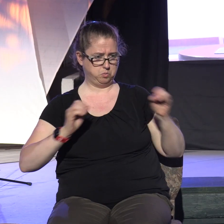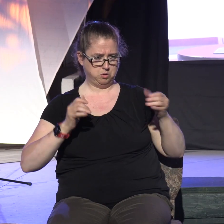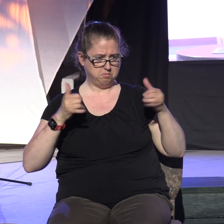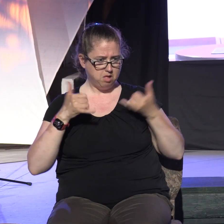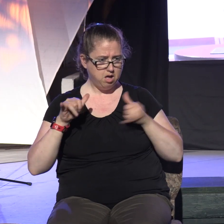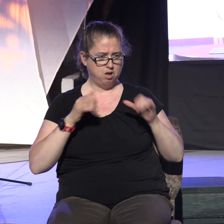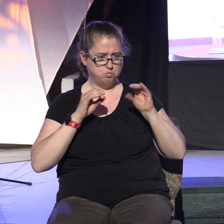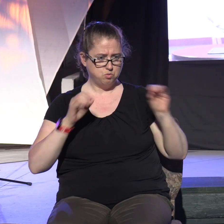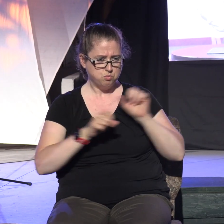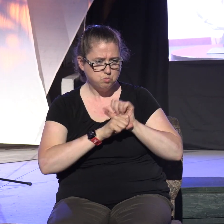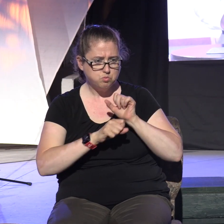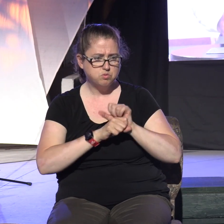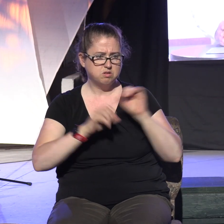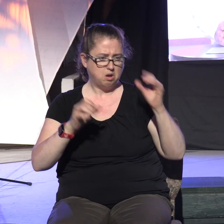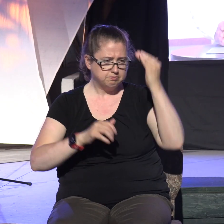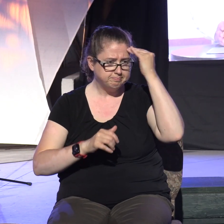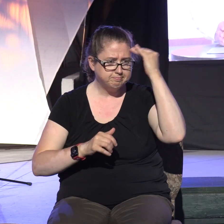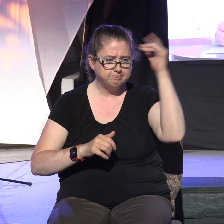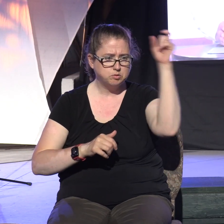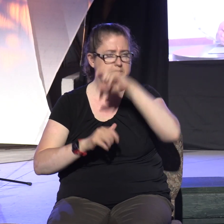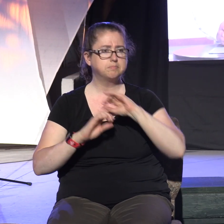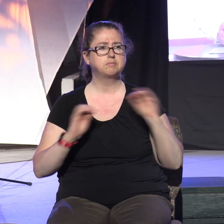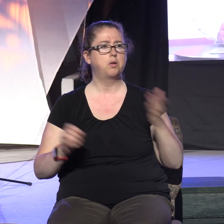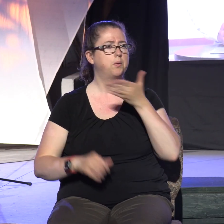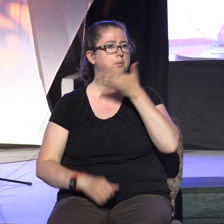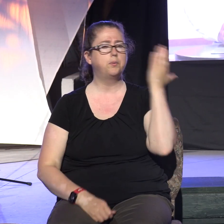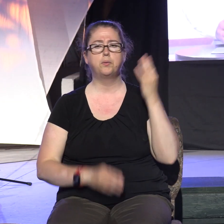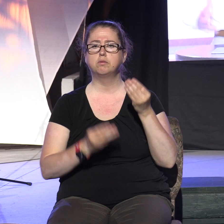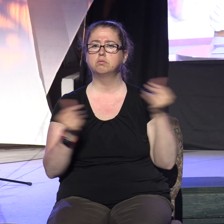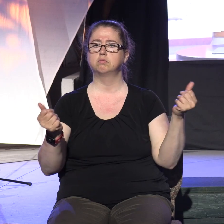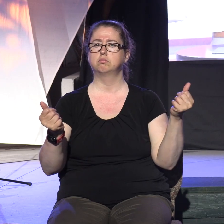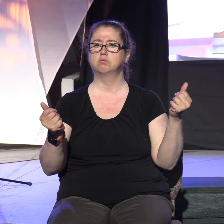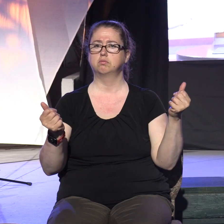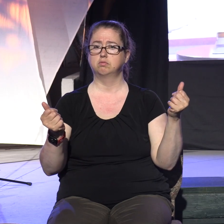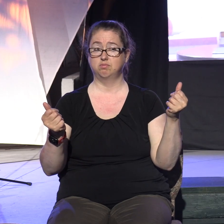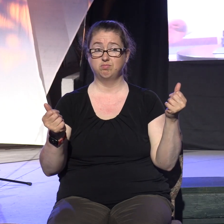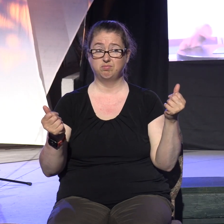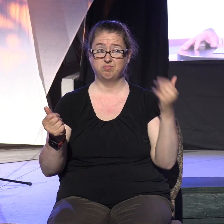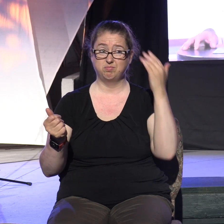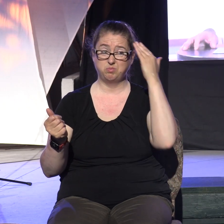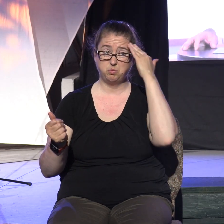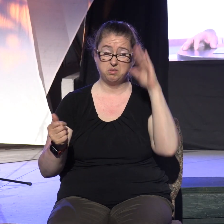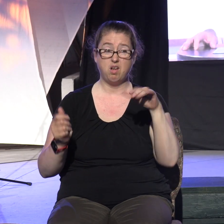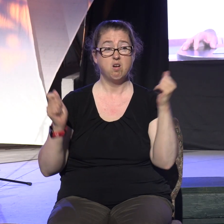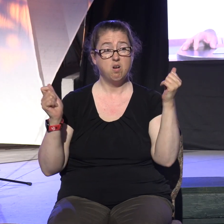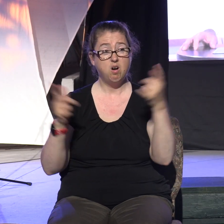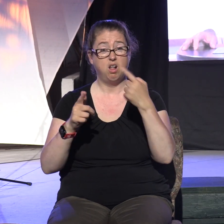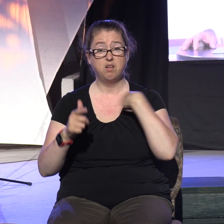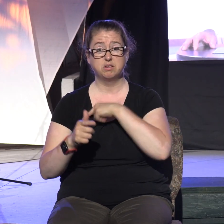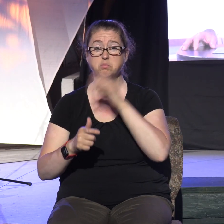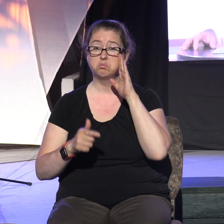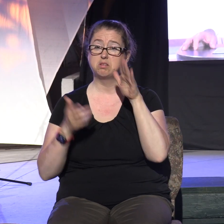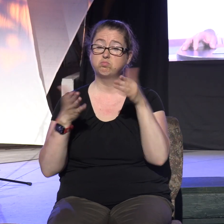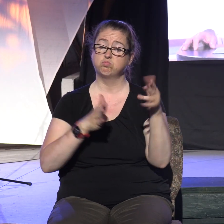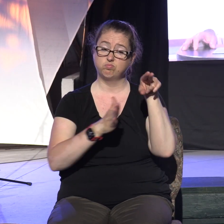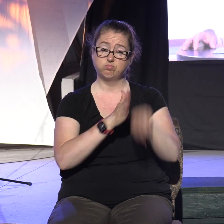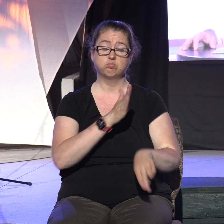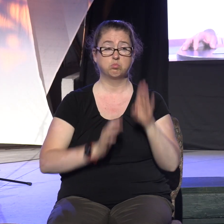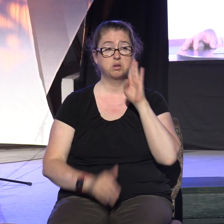grave. And so Solomon challenges us as he's thinking back over his life. He's saying,